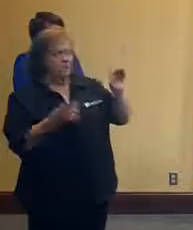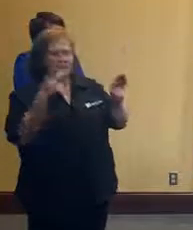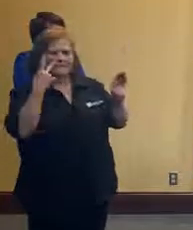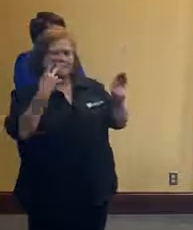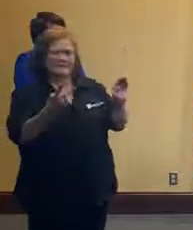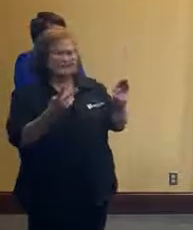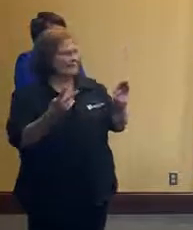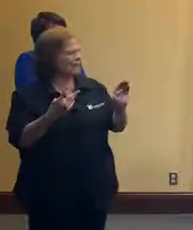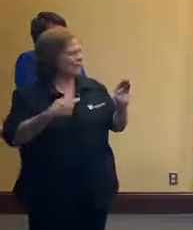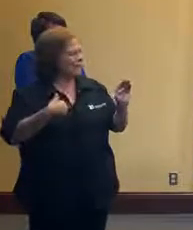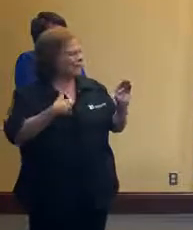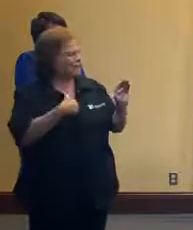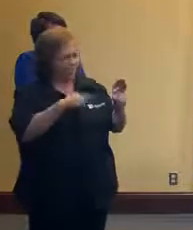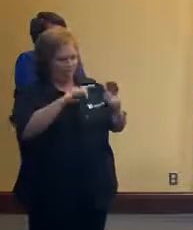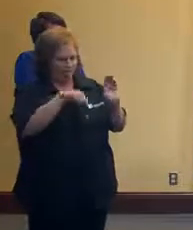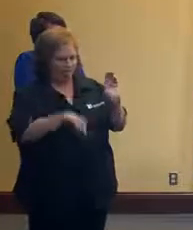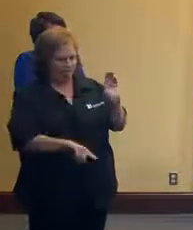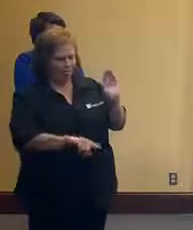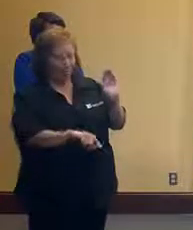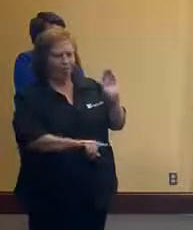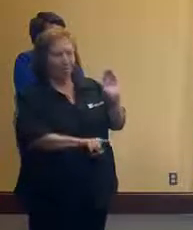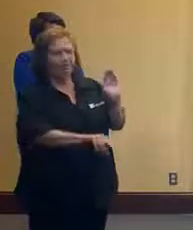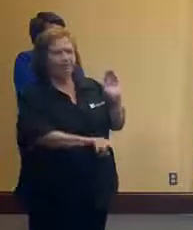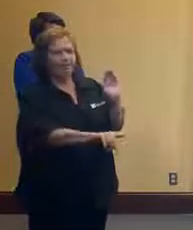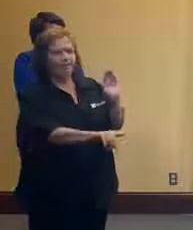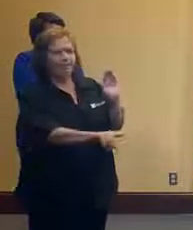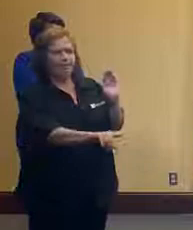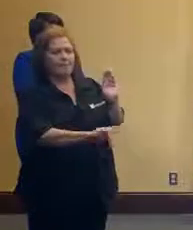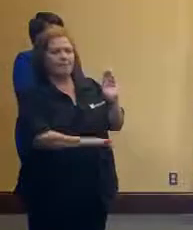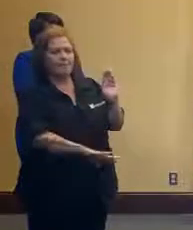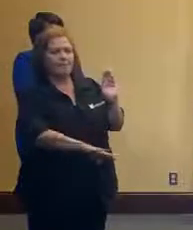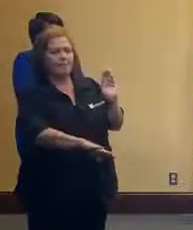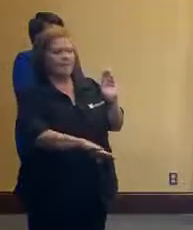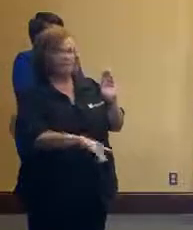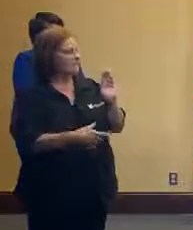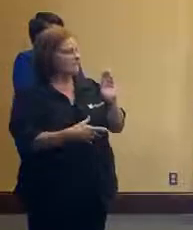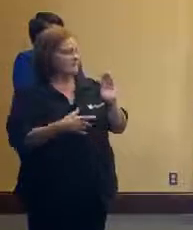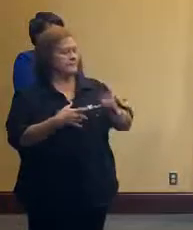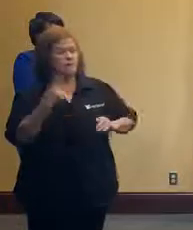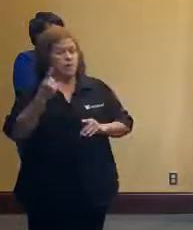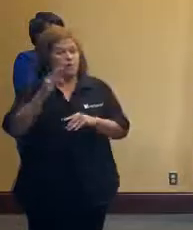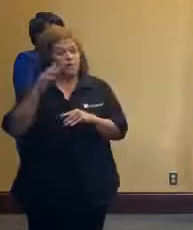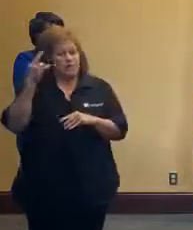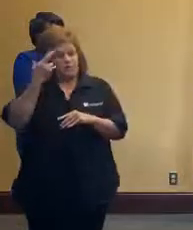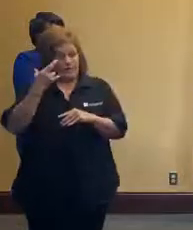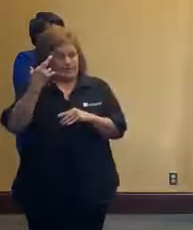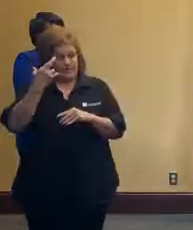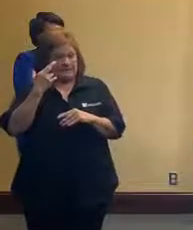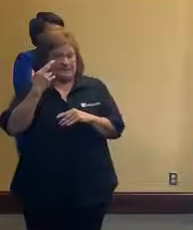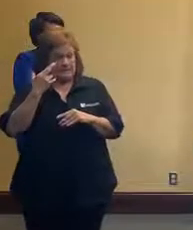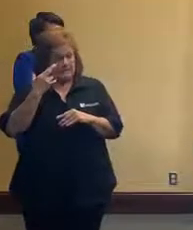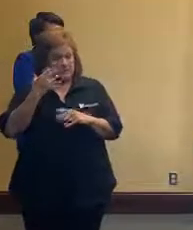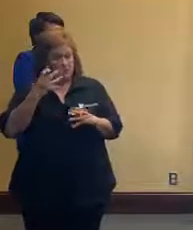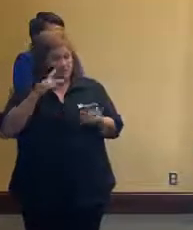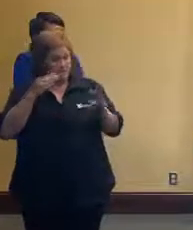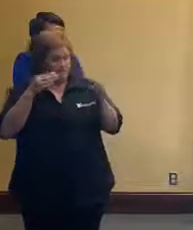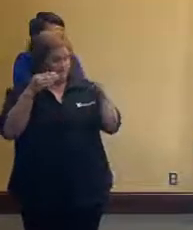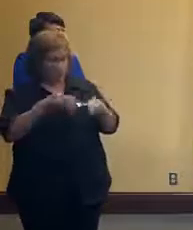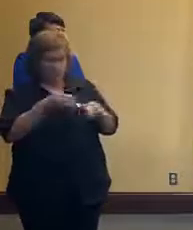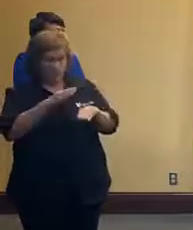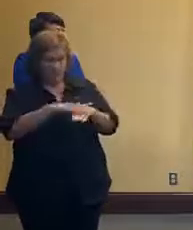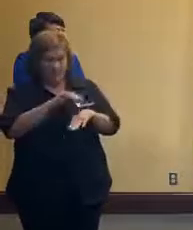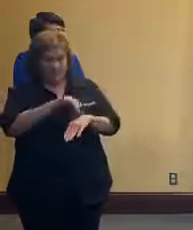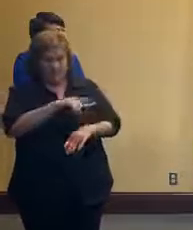had not quite made it back up to normal time. And the main reason, and one of the things that you want to really focus on when you're doing